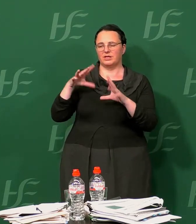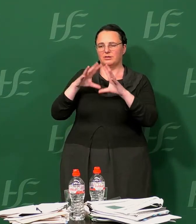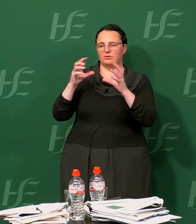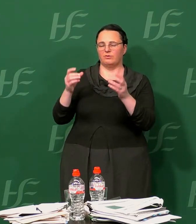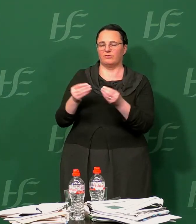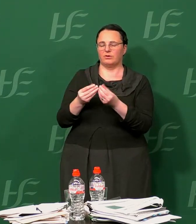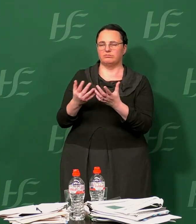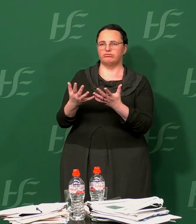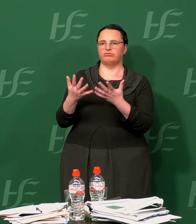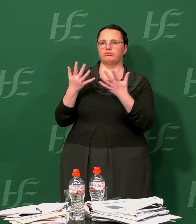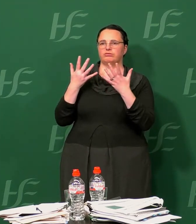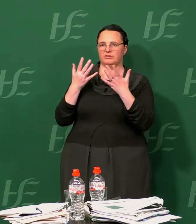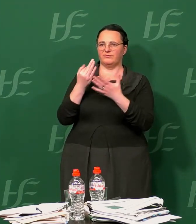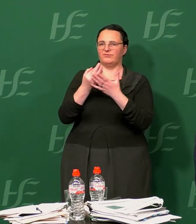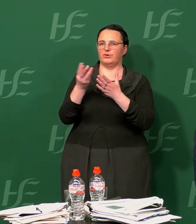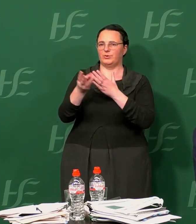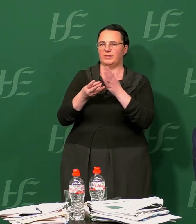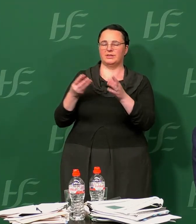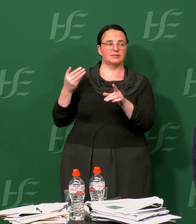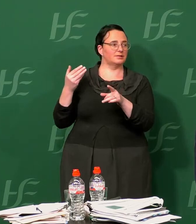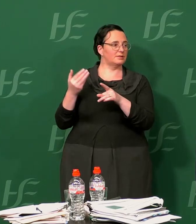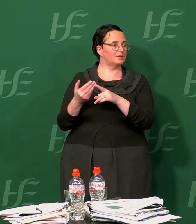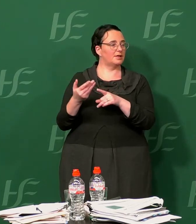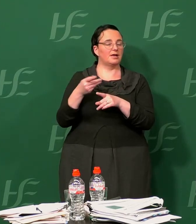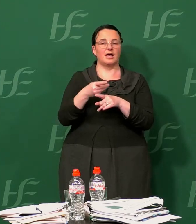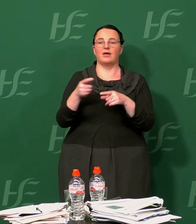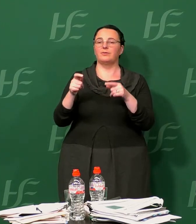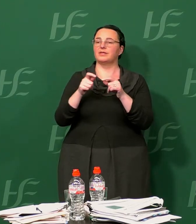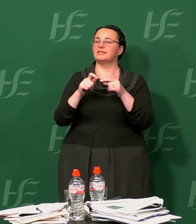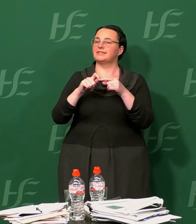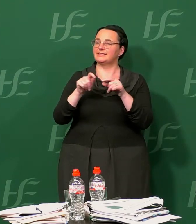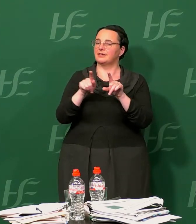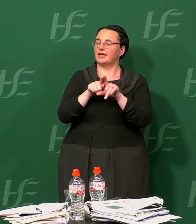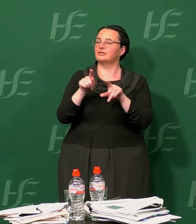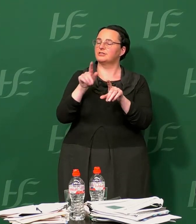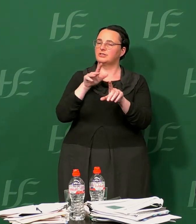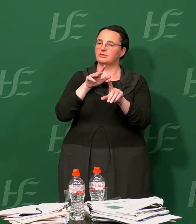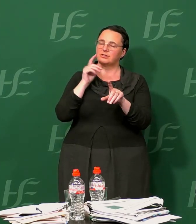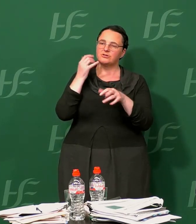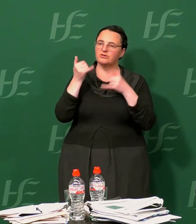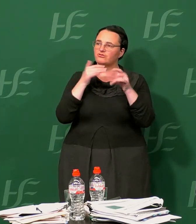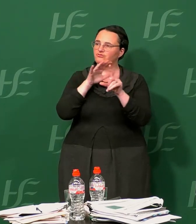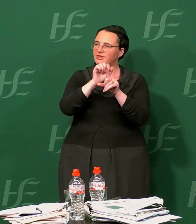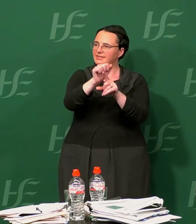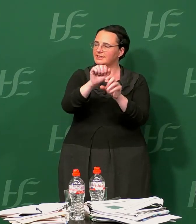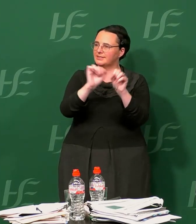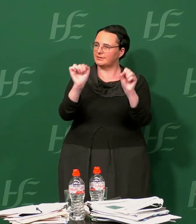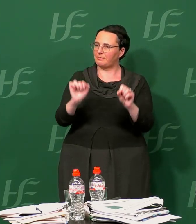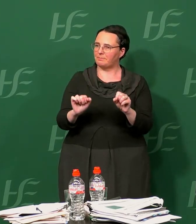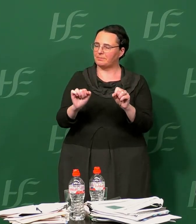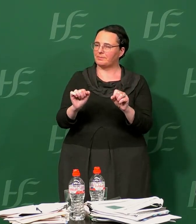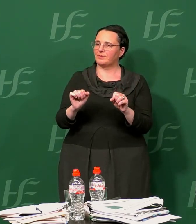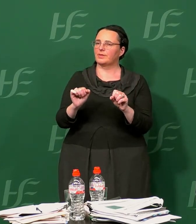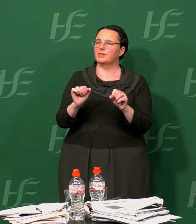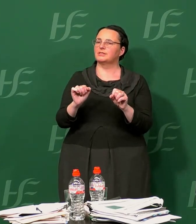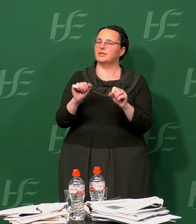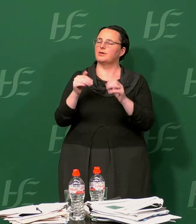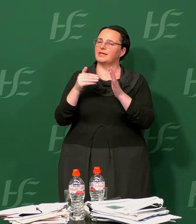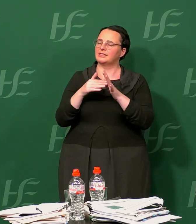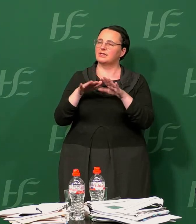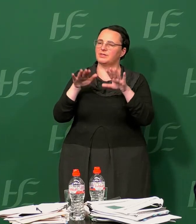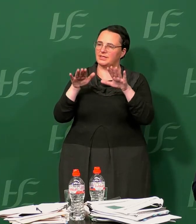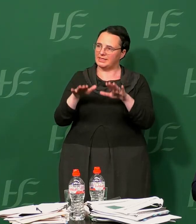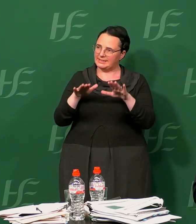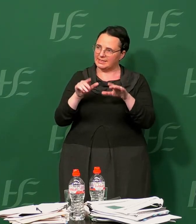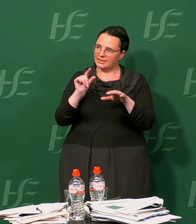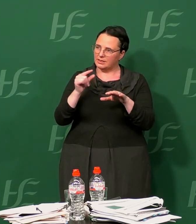for a number of weeks now, and you've heard about the testing and tracing system. So the as is, while it's eased a little, it remains a